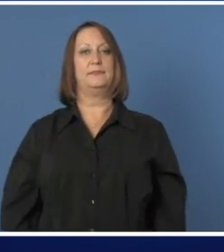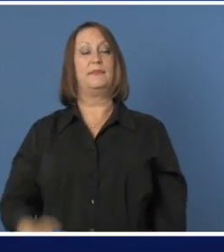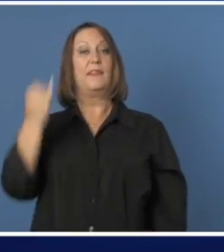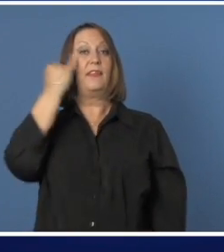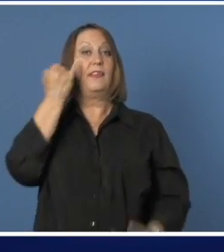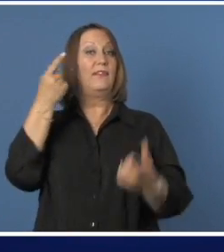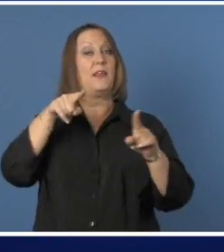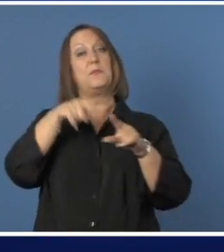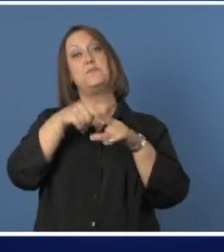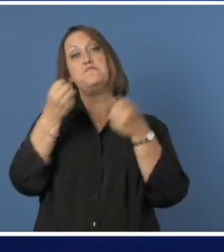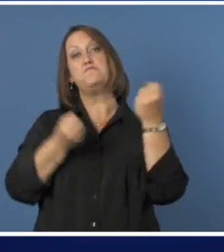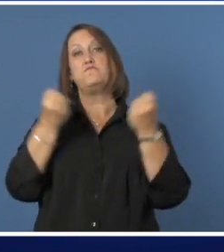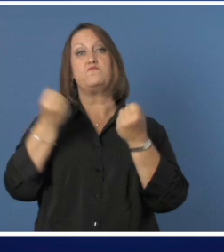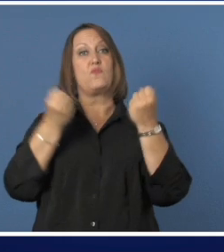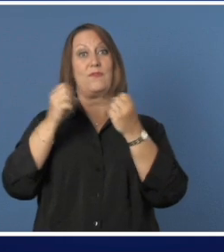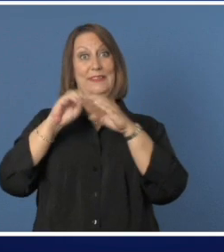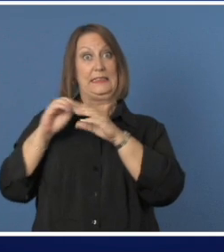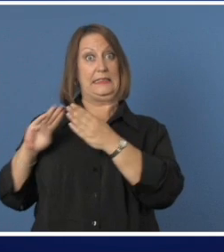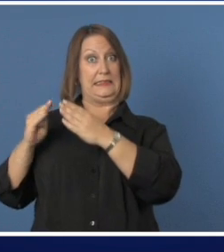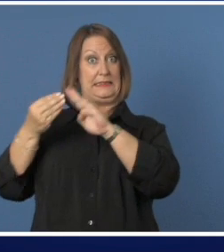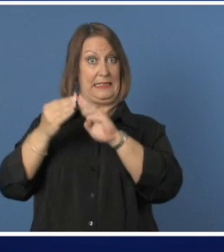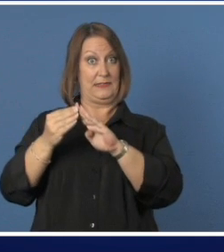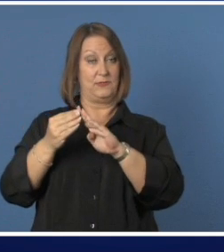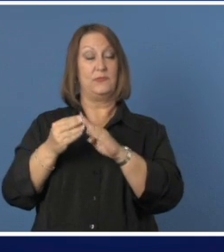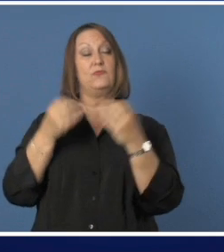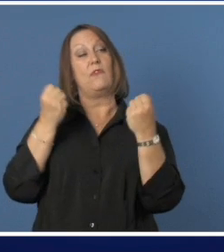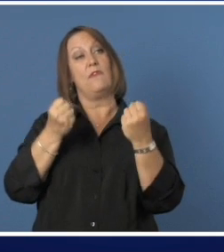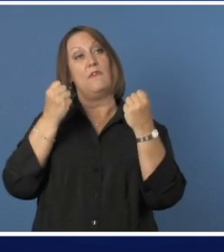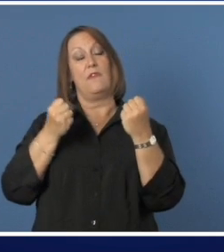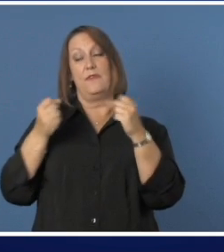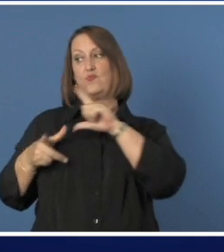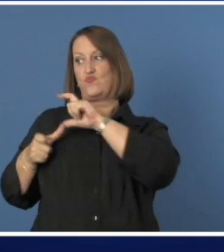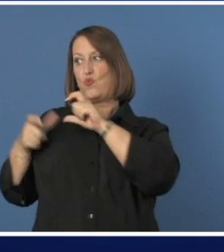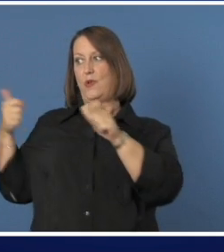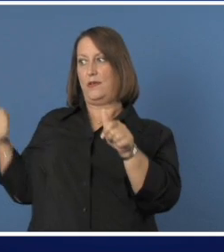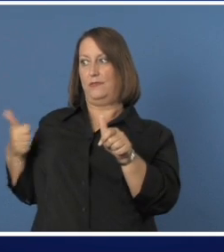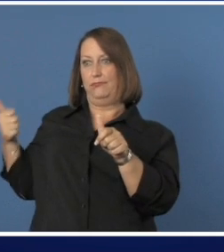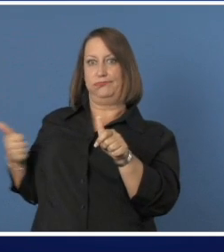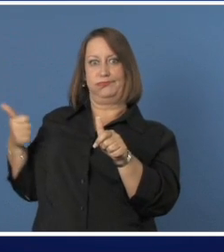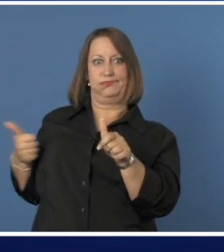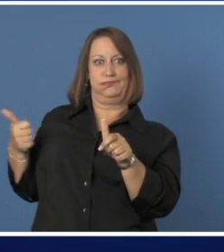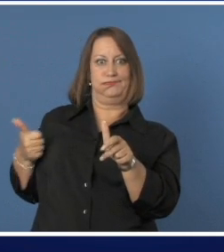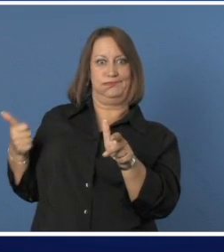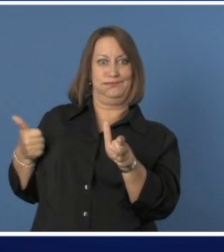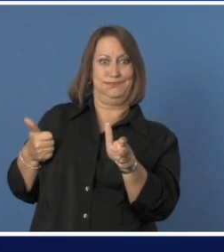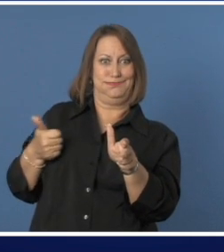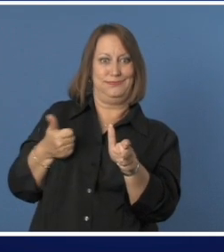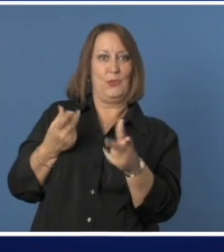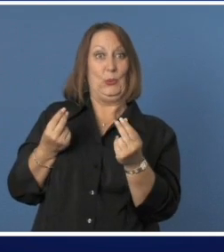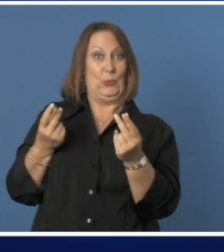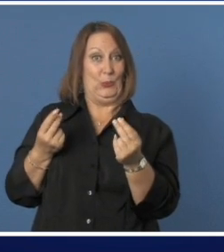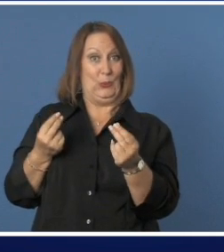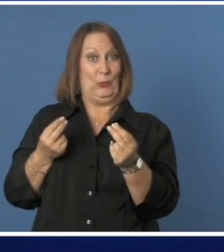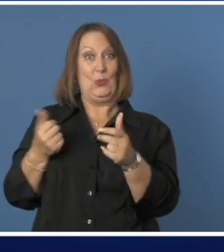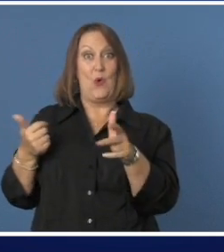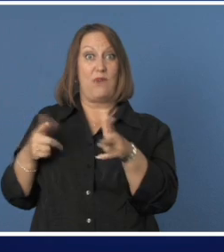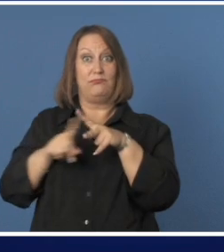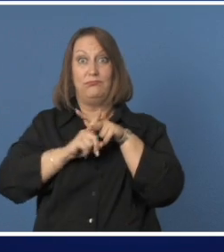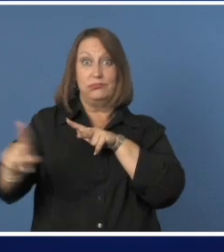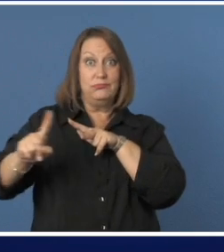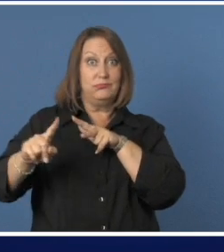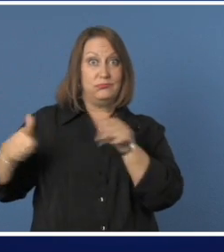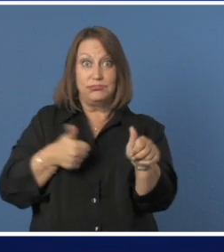never try to outrun a tornado in urban or congested areas in a car or truck